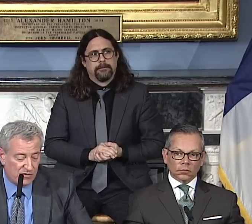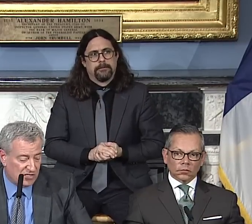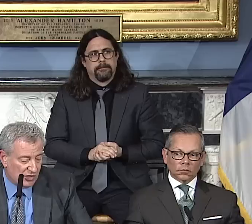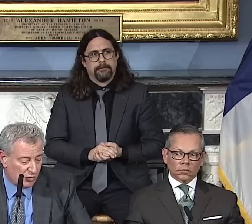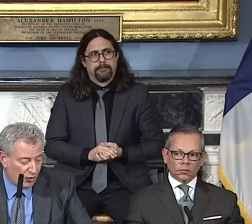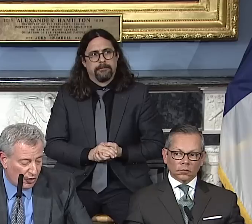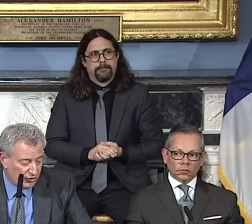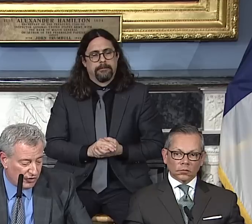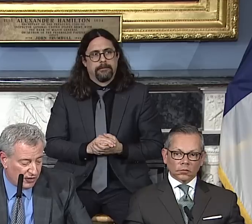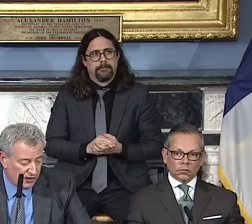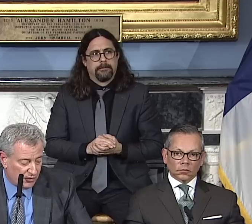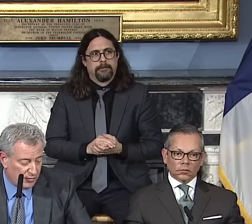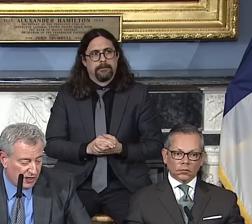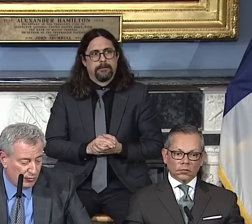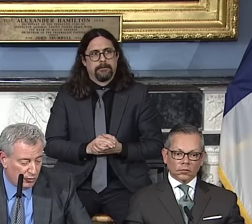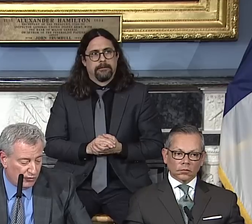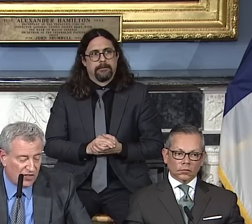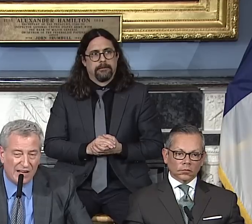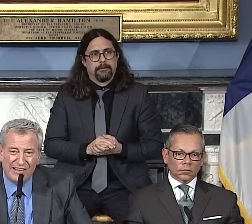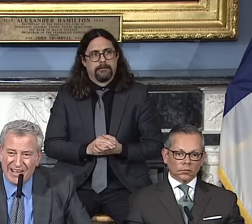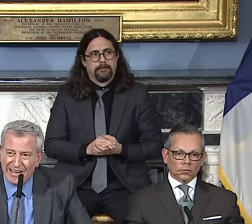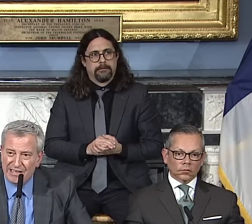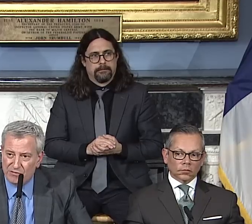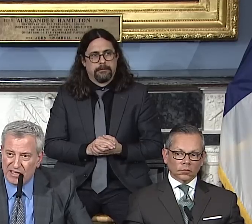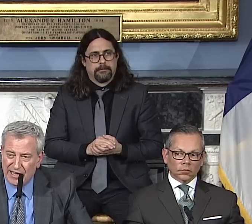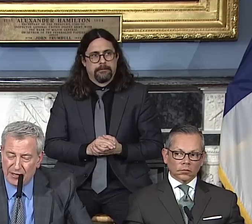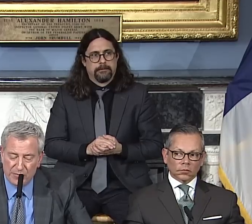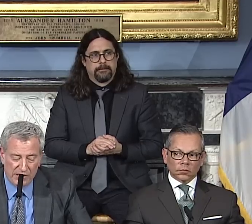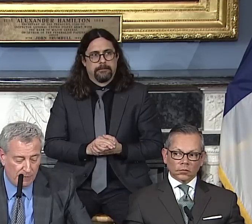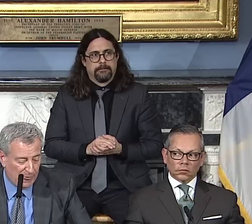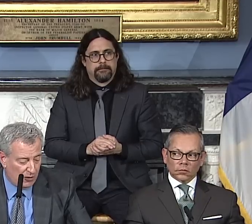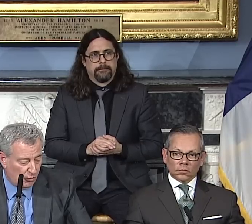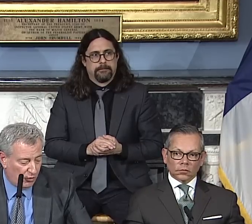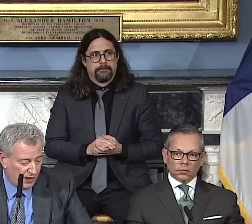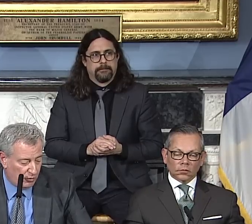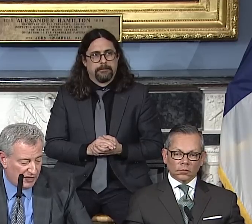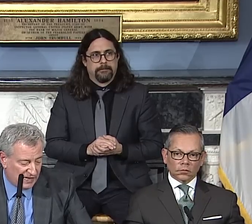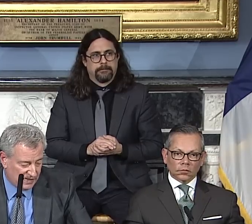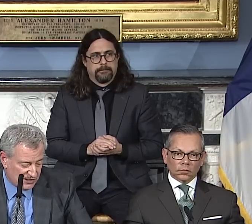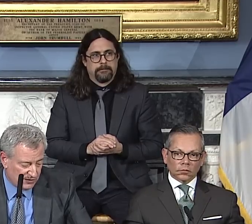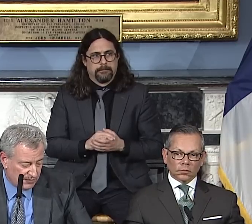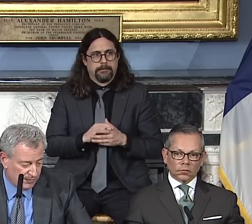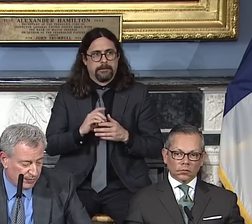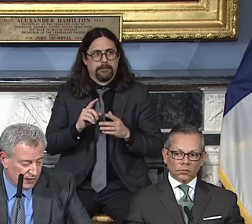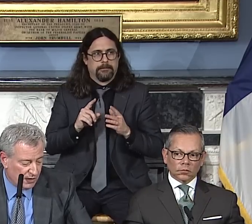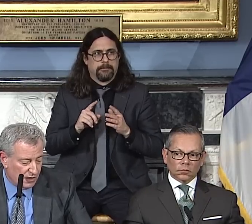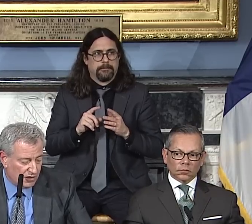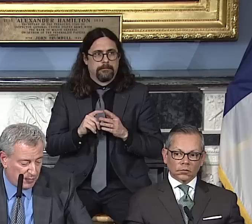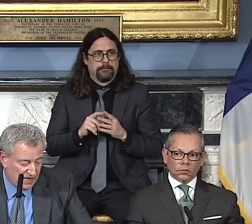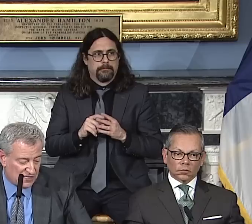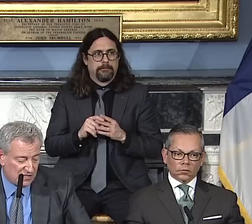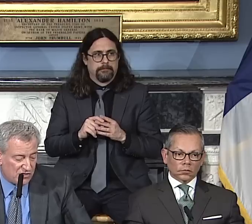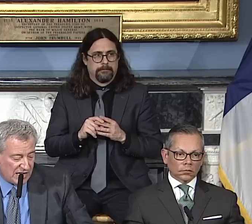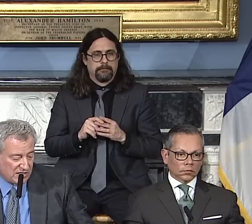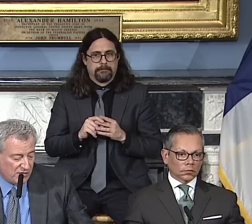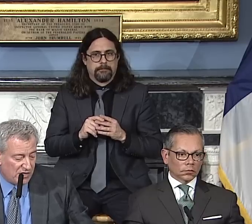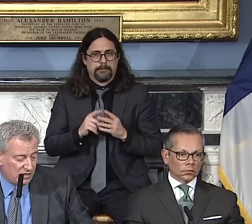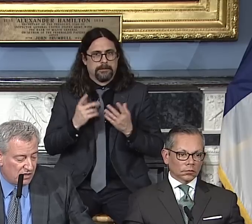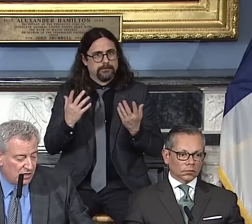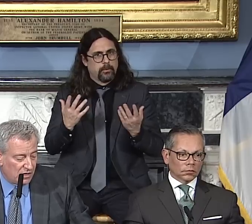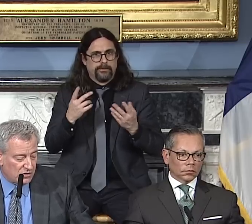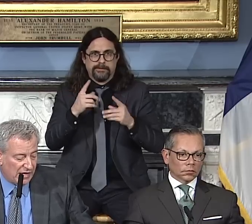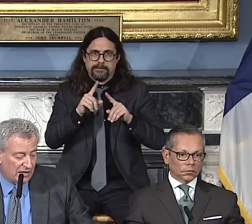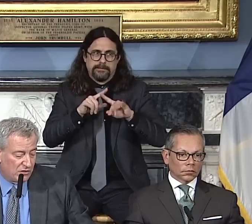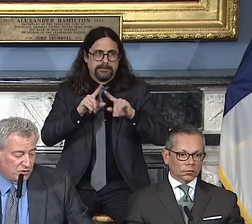non-instructional activities that we will alter. They'll either be moved online if they can be, or they will be canceled. Depends on each